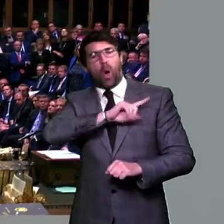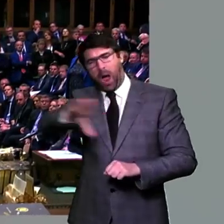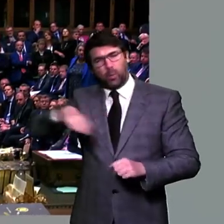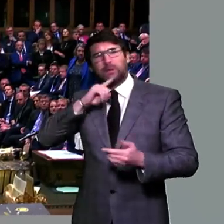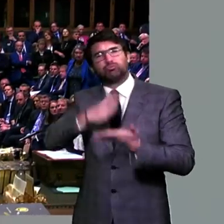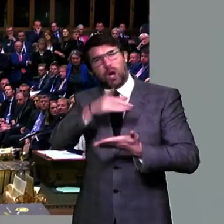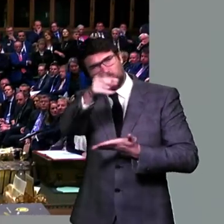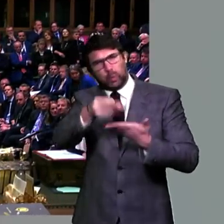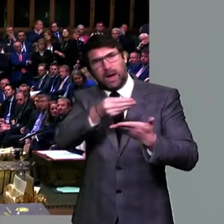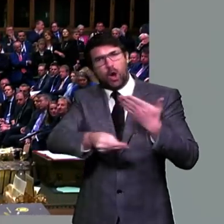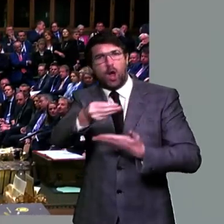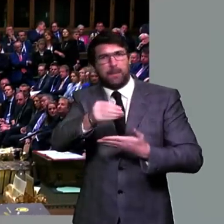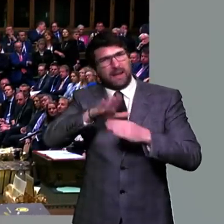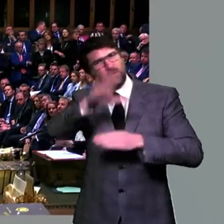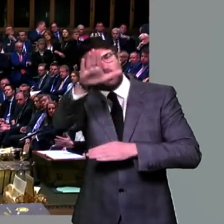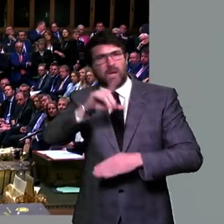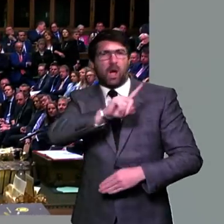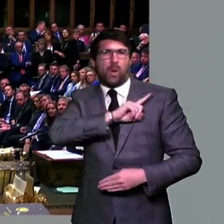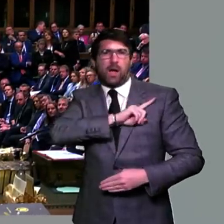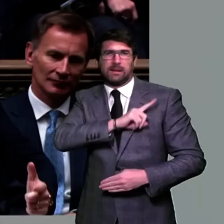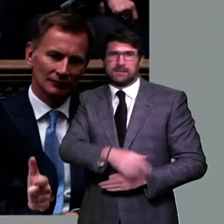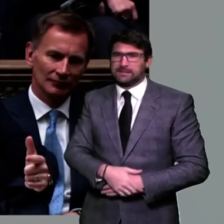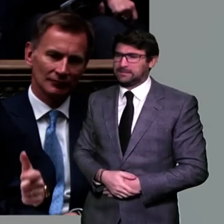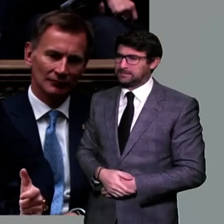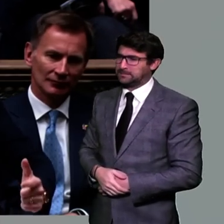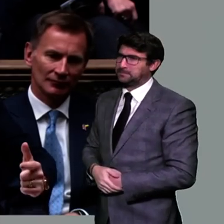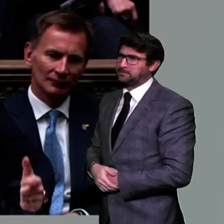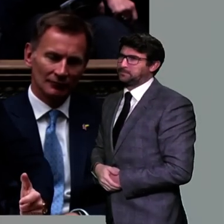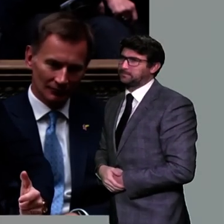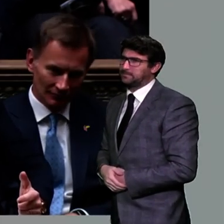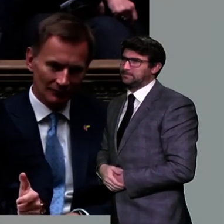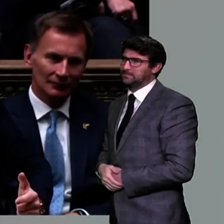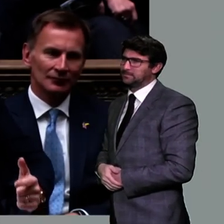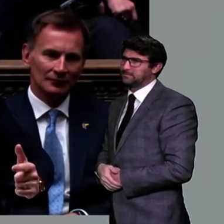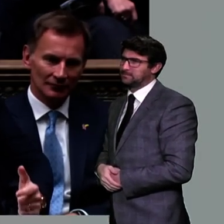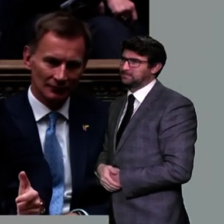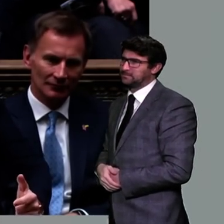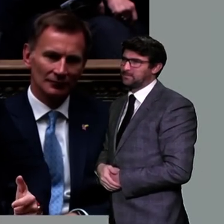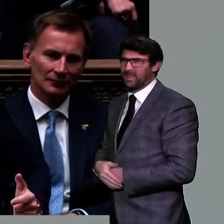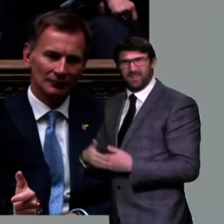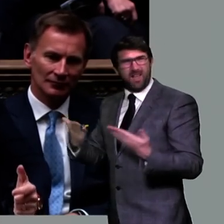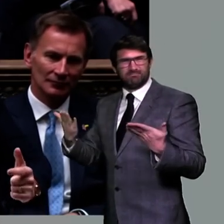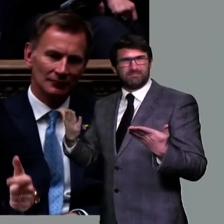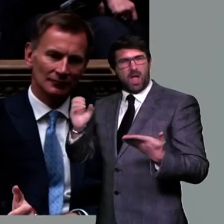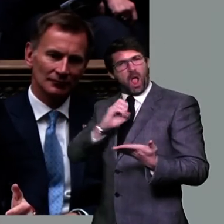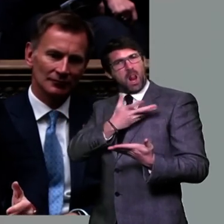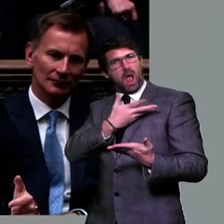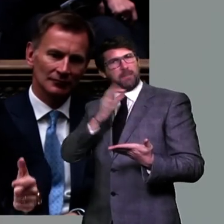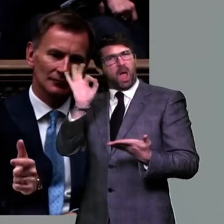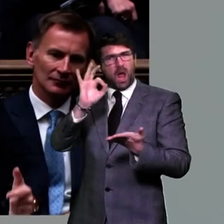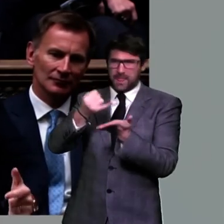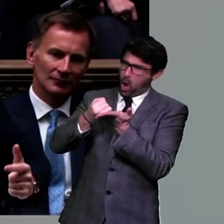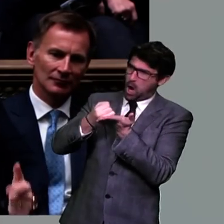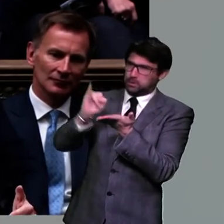I notice, Mr. Speaker, he's not actually objecting to a single economic policy that the Chancellor